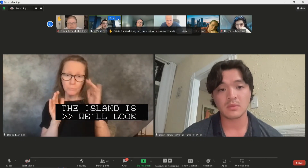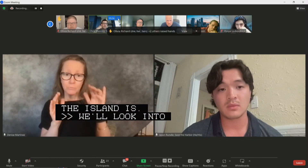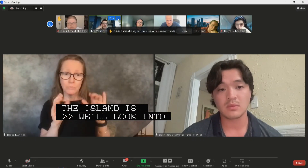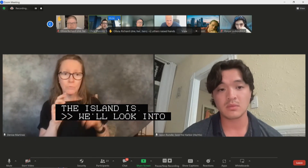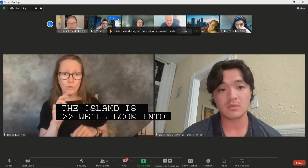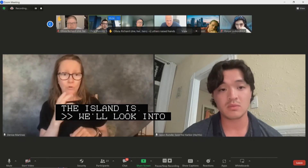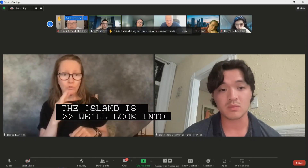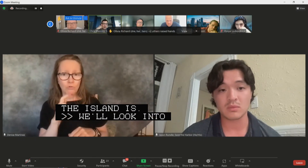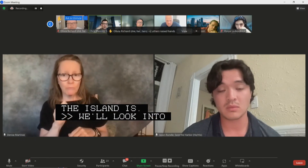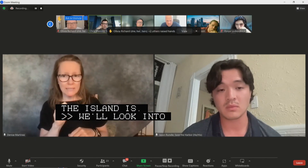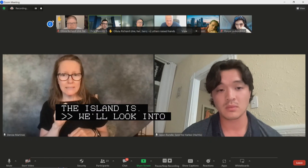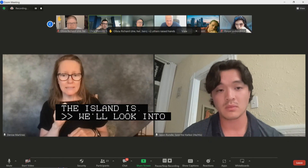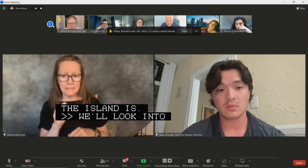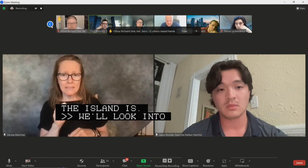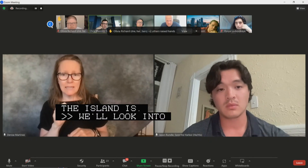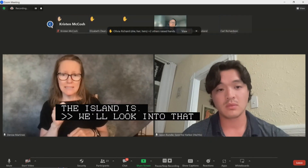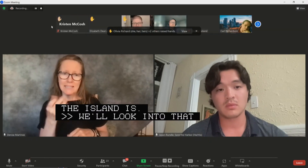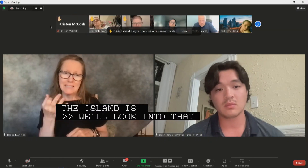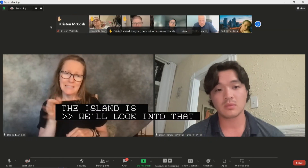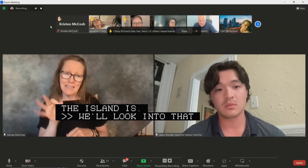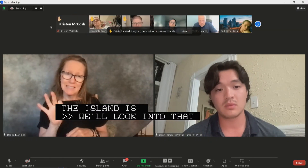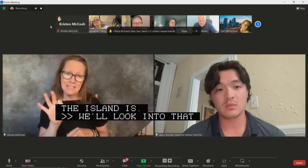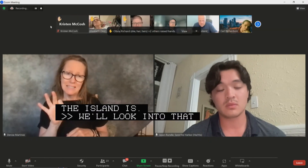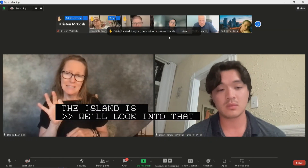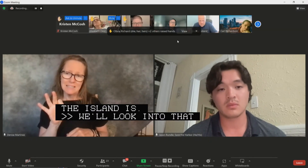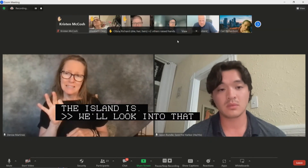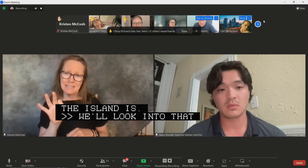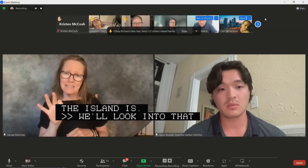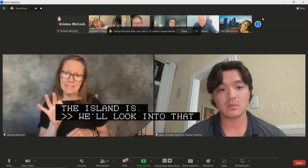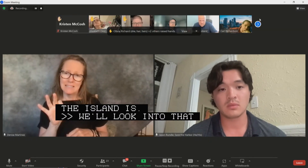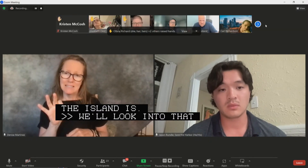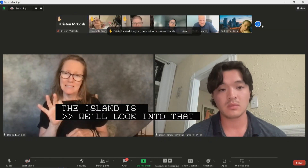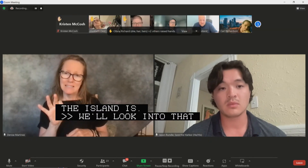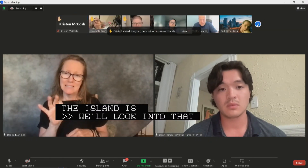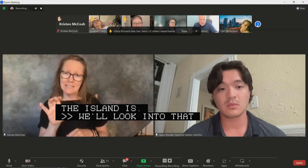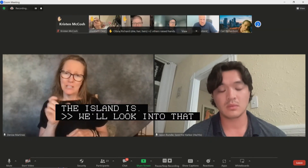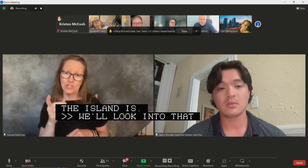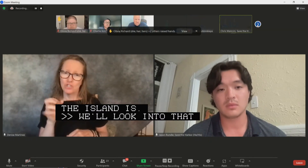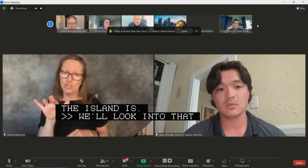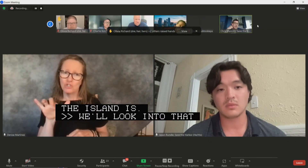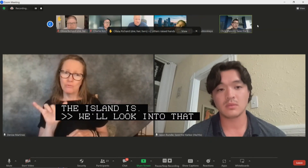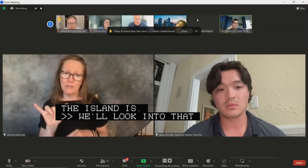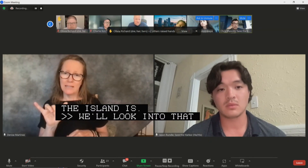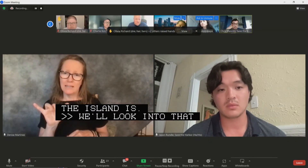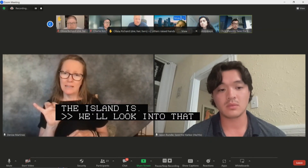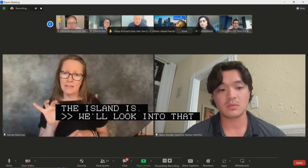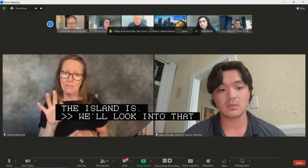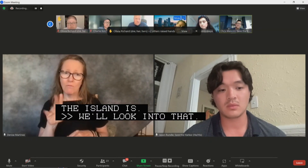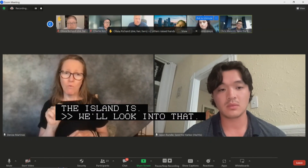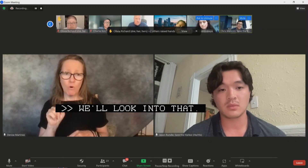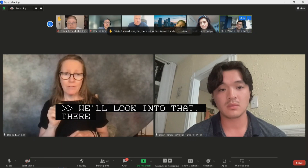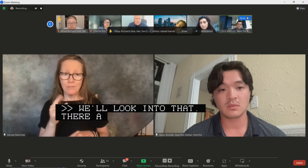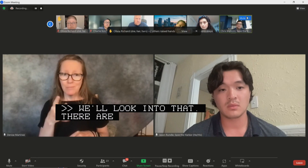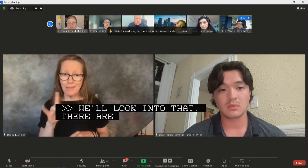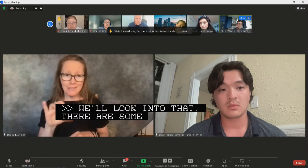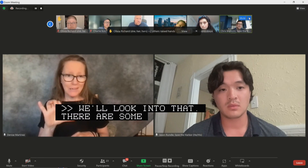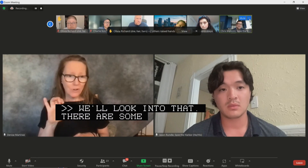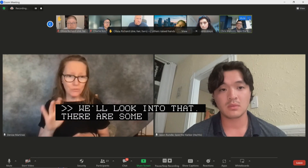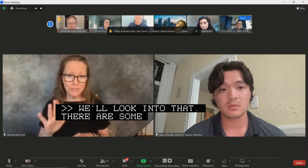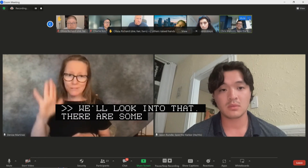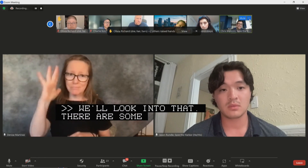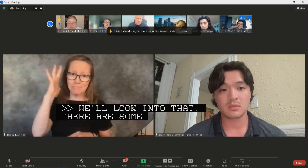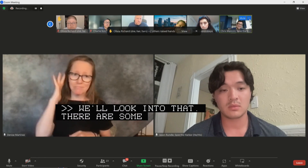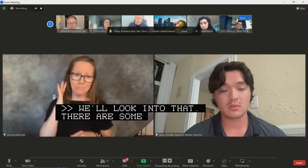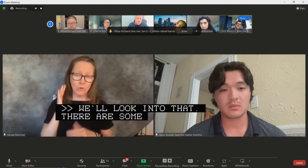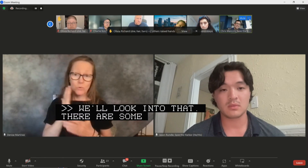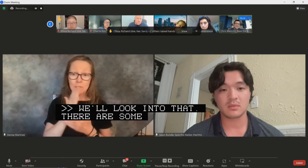19th century fort, so there are some areas that are inaccessible to anybody, but